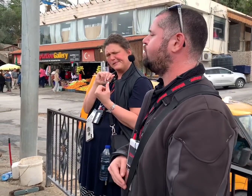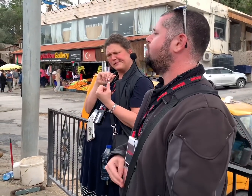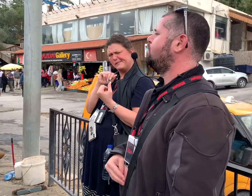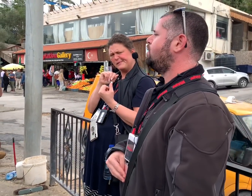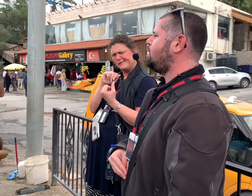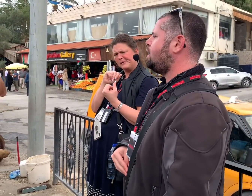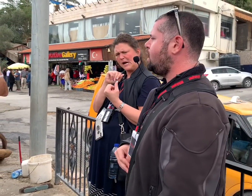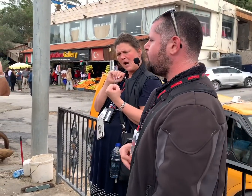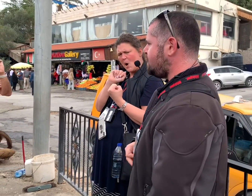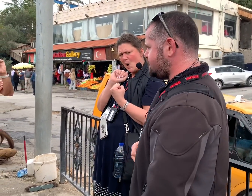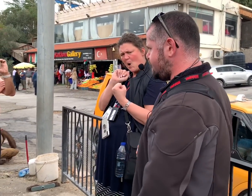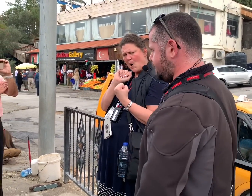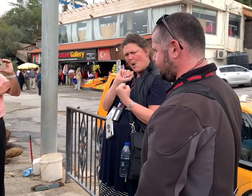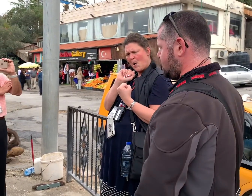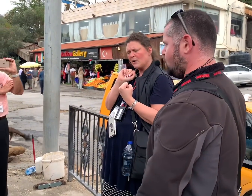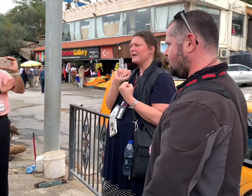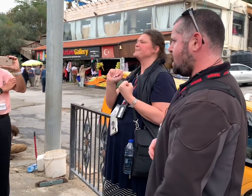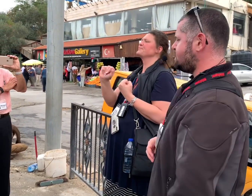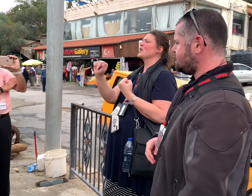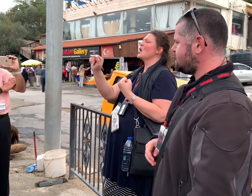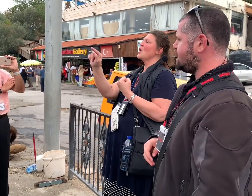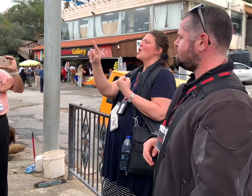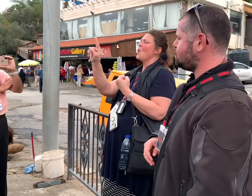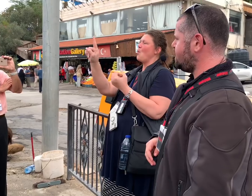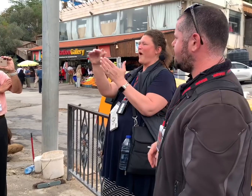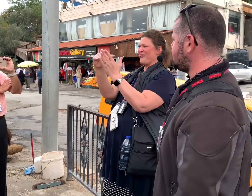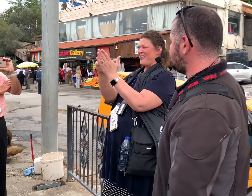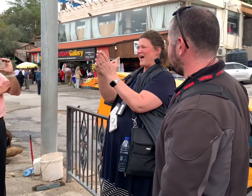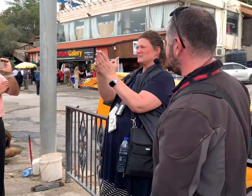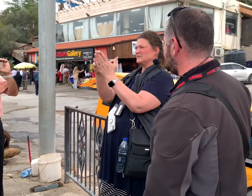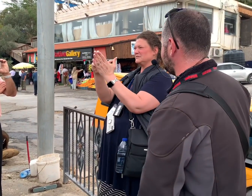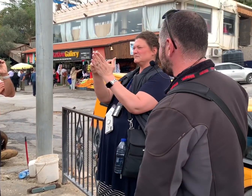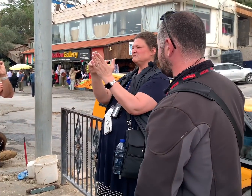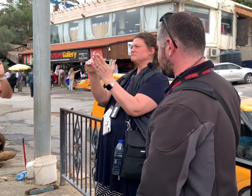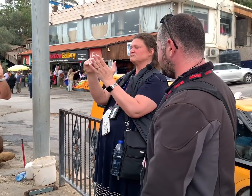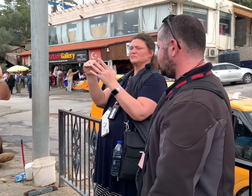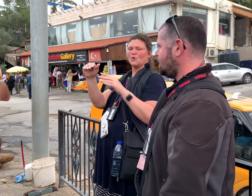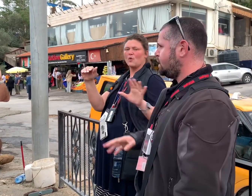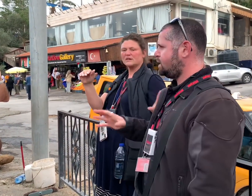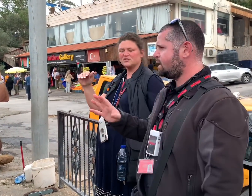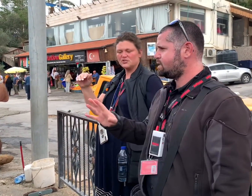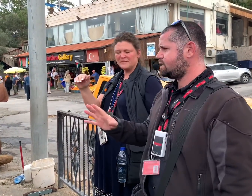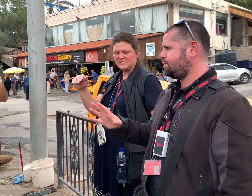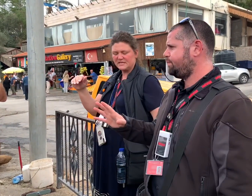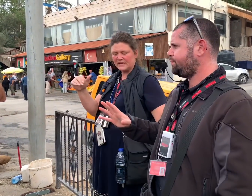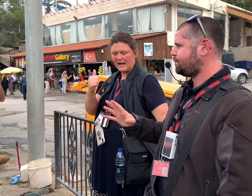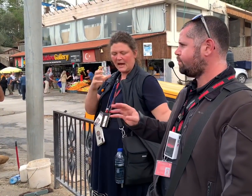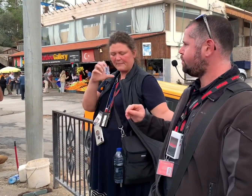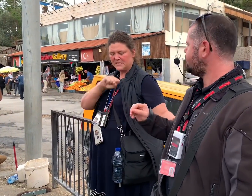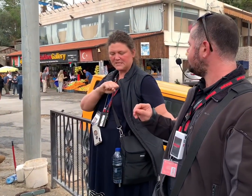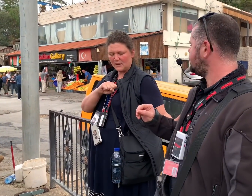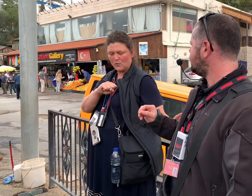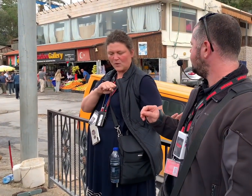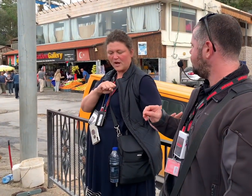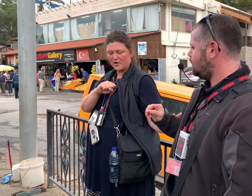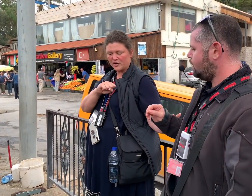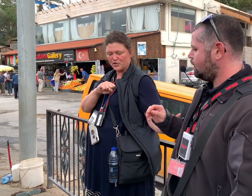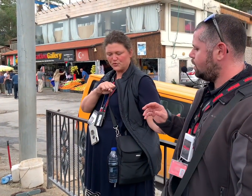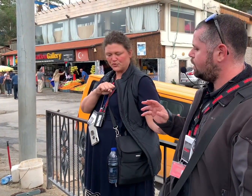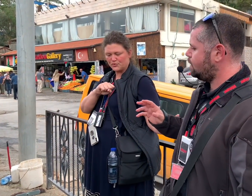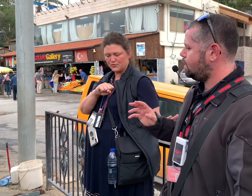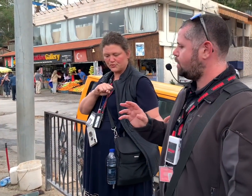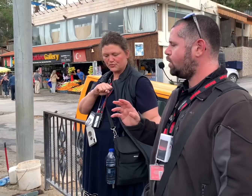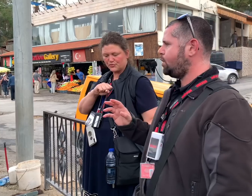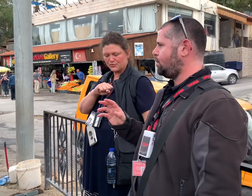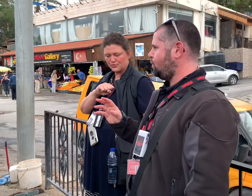1,200 BC. Okay, as I said, 3,200 years ago. Do the BC again, I missed that. 100